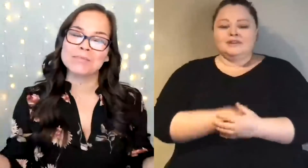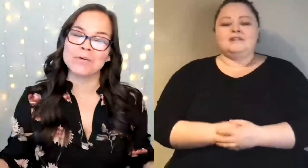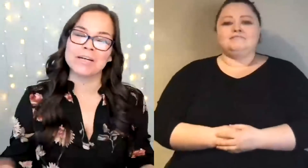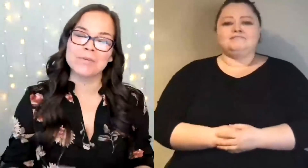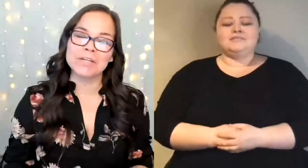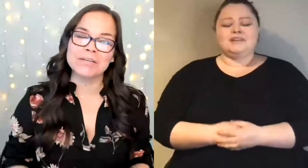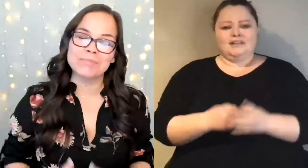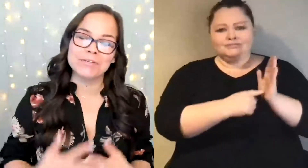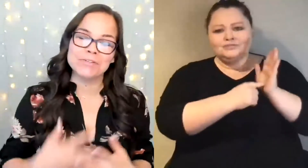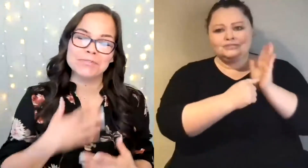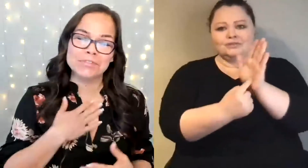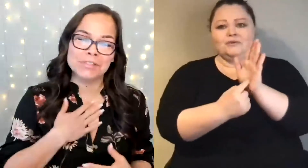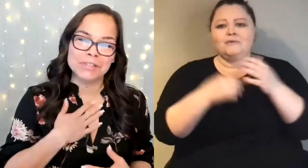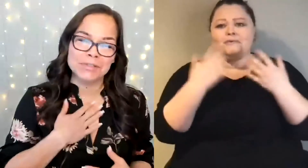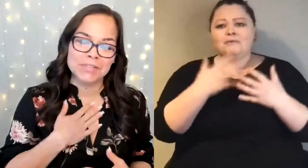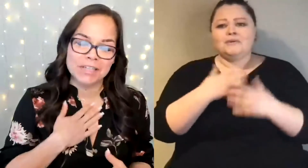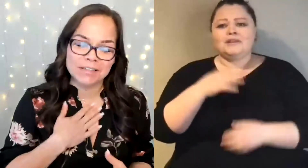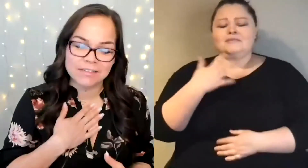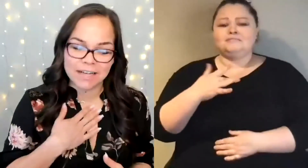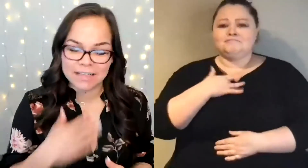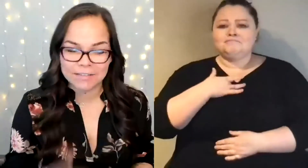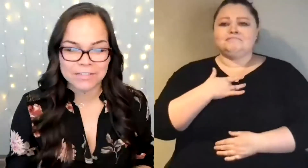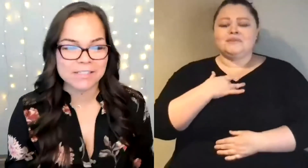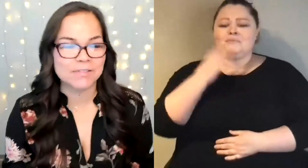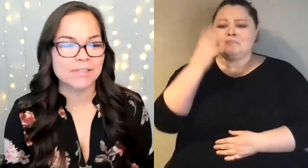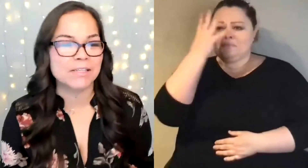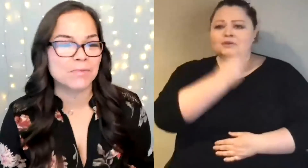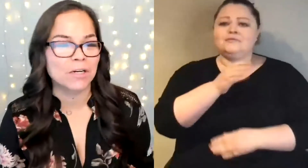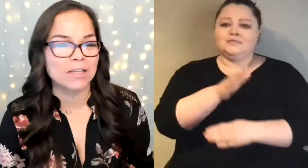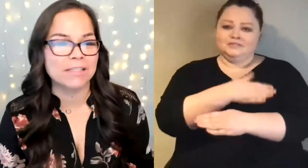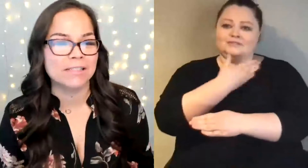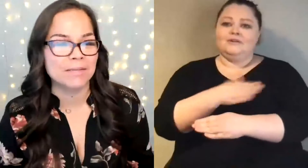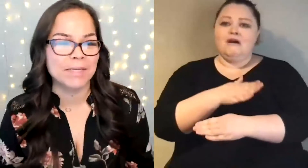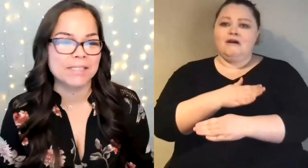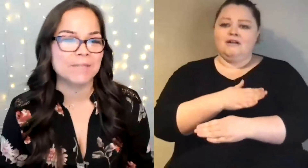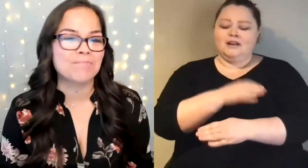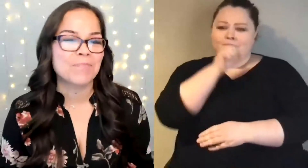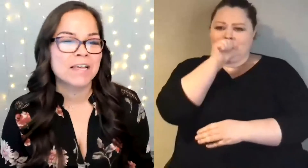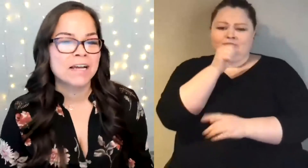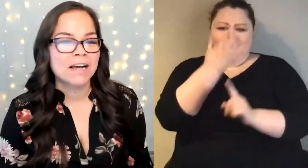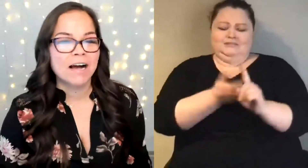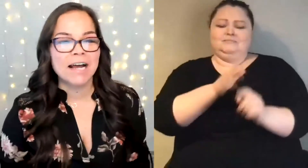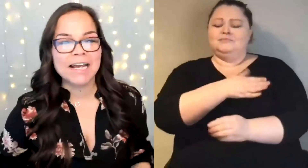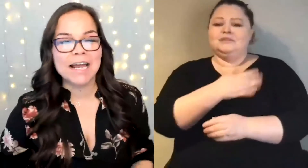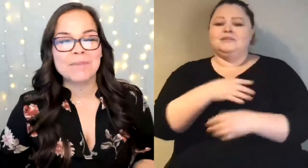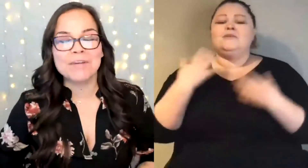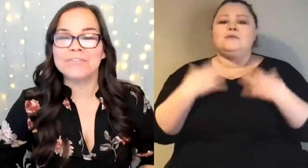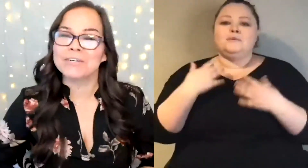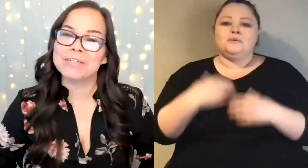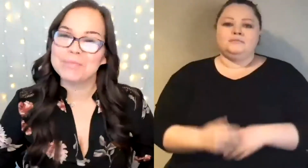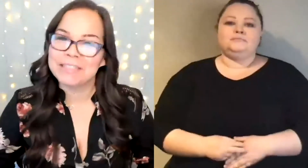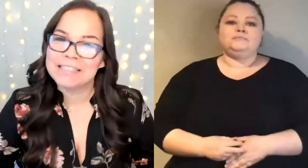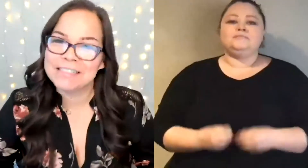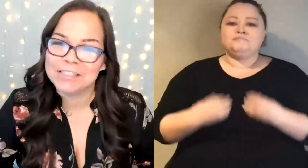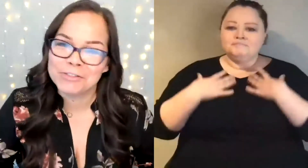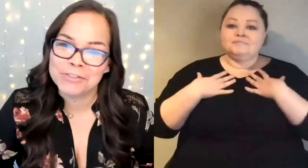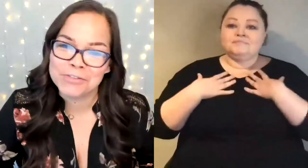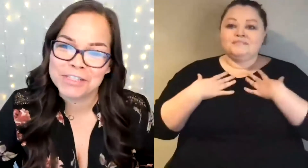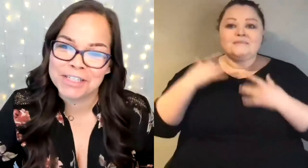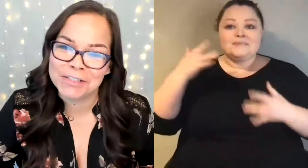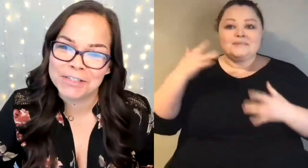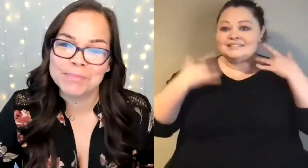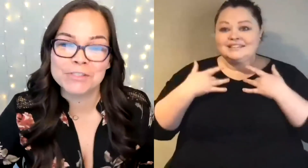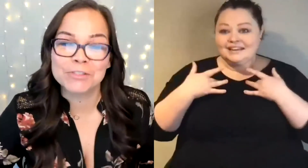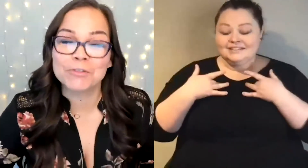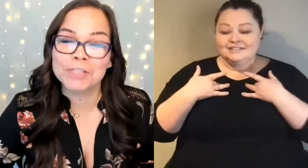that this morning. What a beautiful tune. Oh, I love his work. He's amazing. I am very pleased to introduce